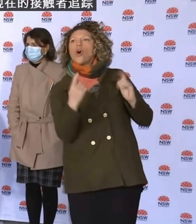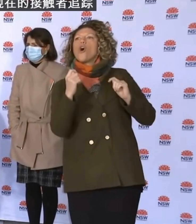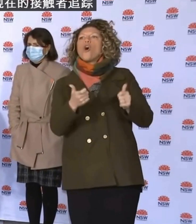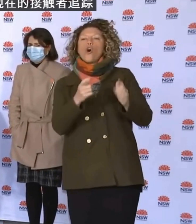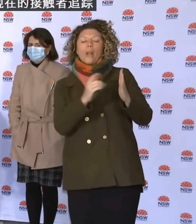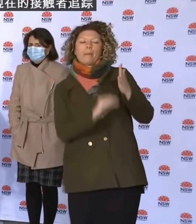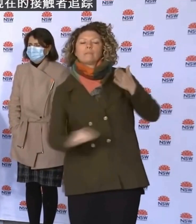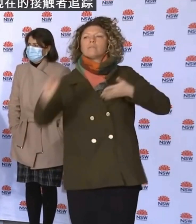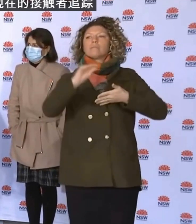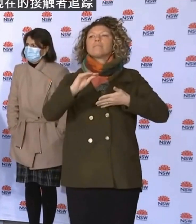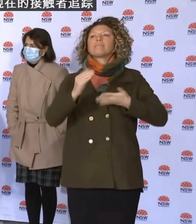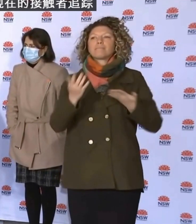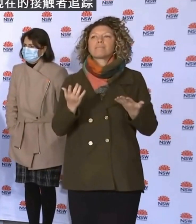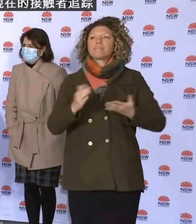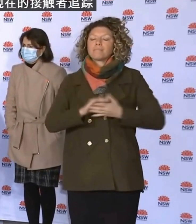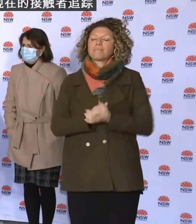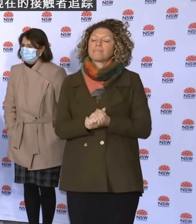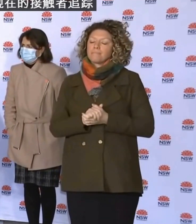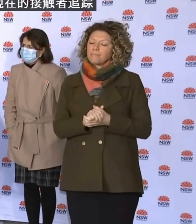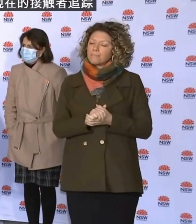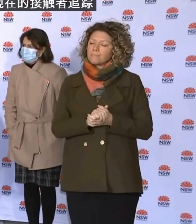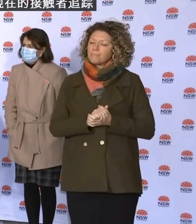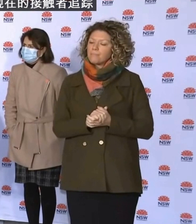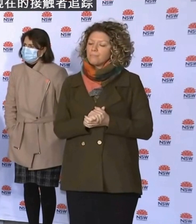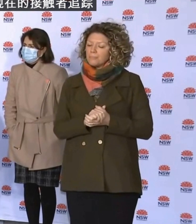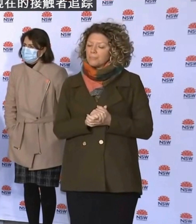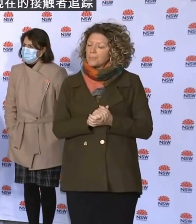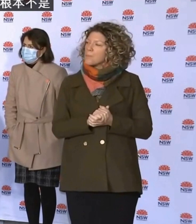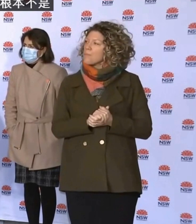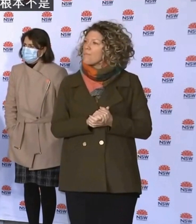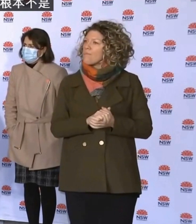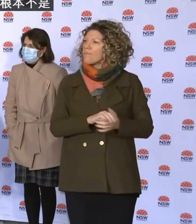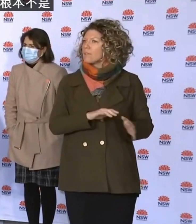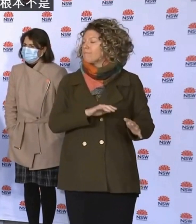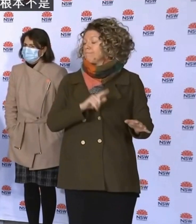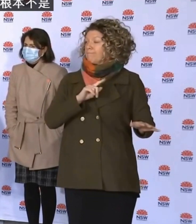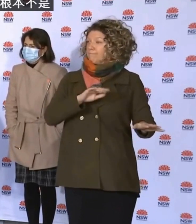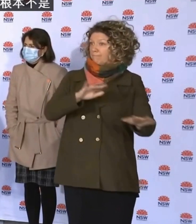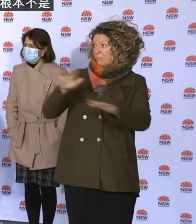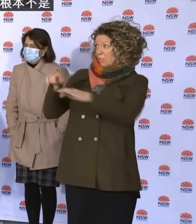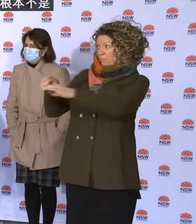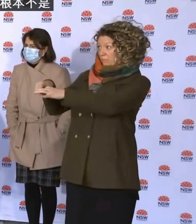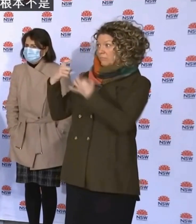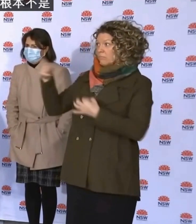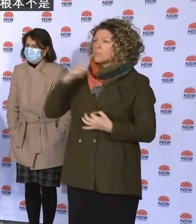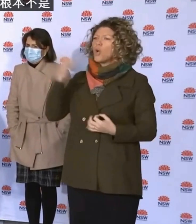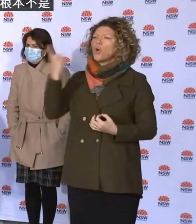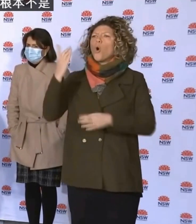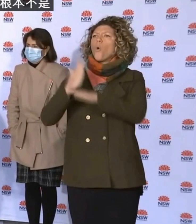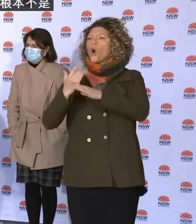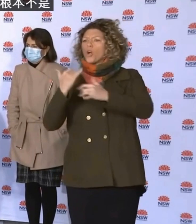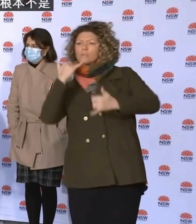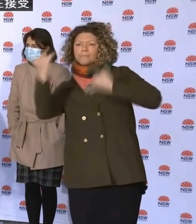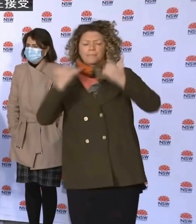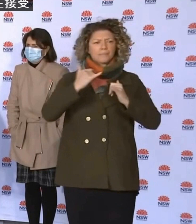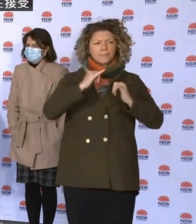close contacts are the highest risk. Of the outbreak, are contact tracers now completely overwhelmed? No, contact tracers are